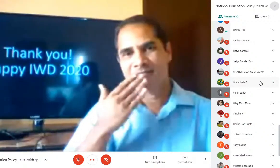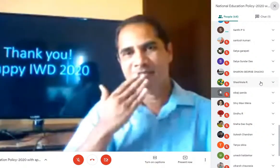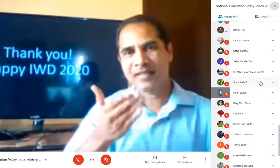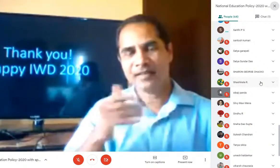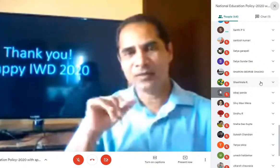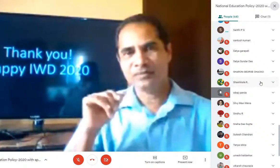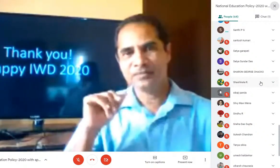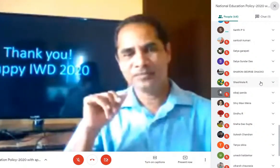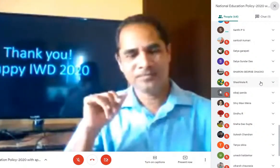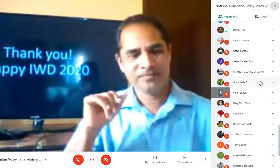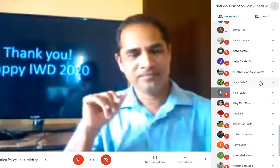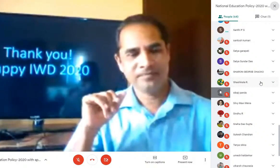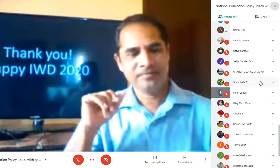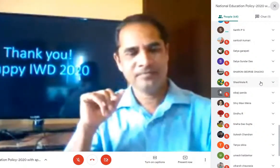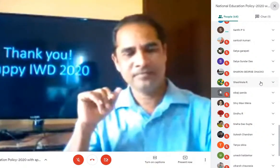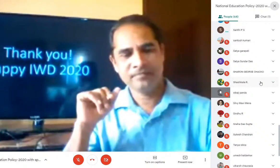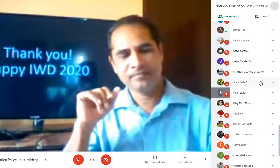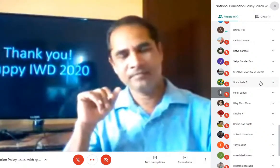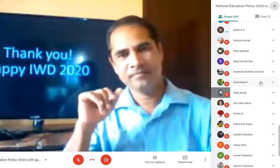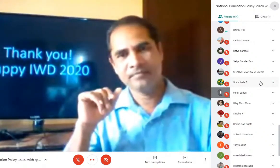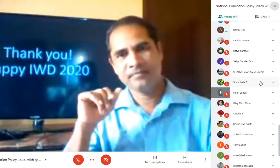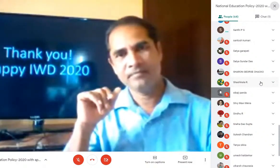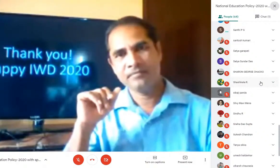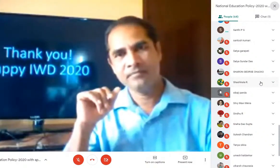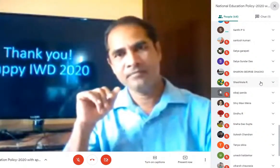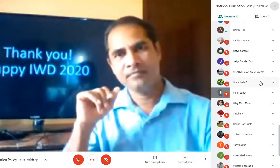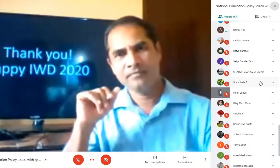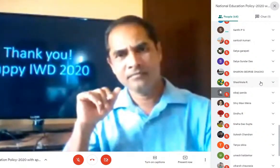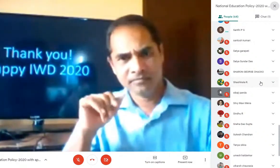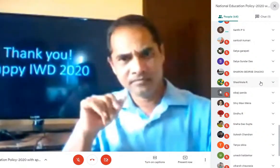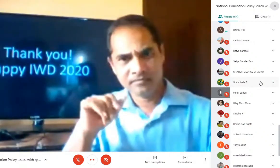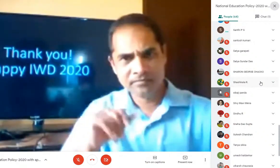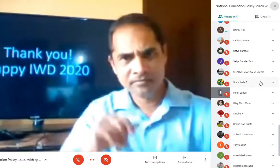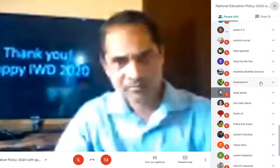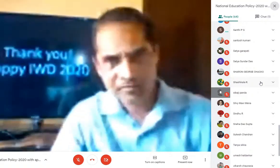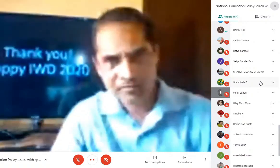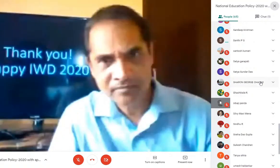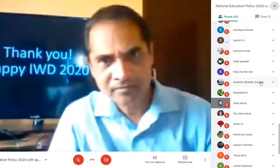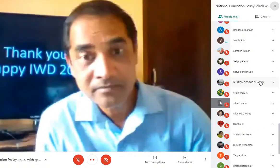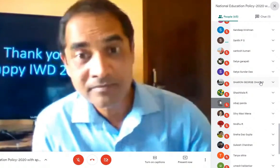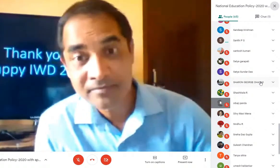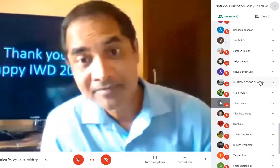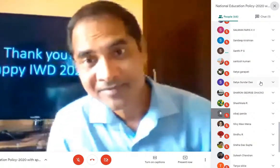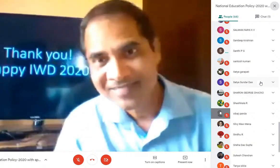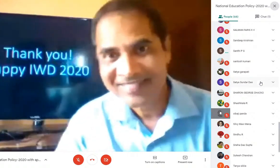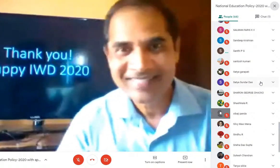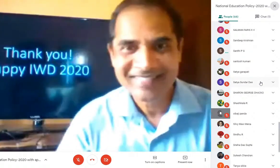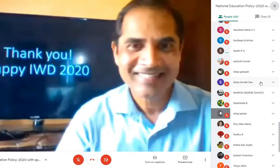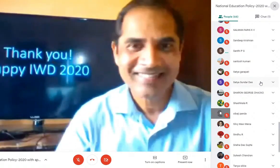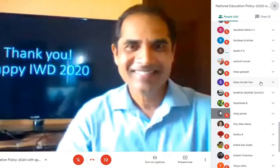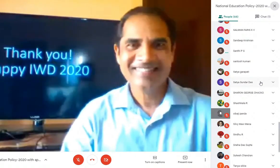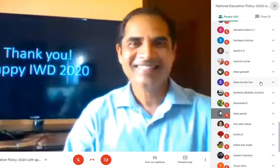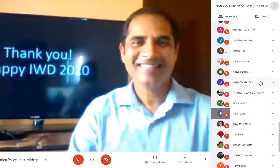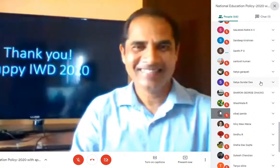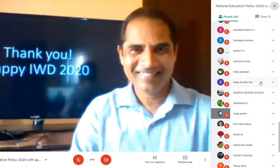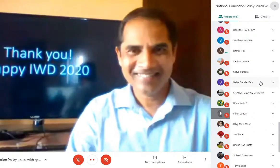Ma'am, another question Of the science should not go down. from Parth. Sir, I have a question. Will this